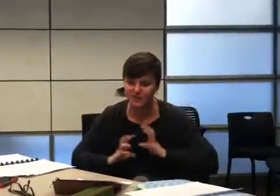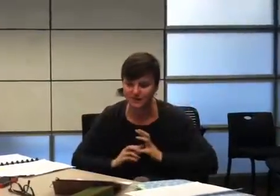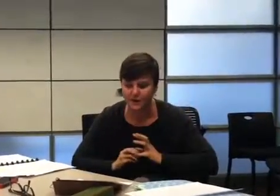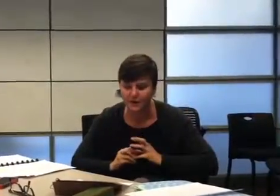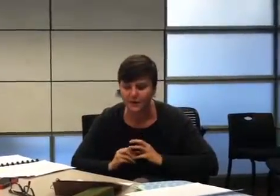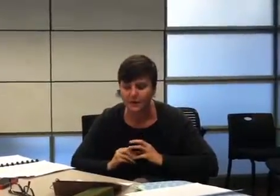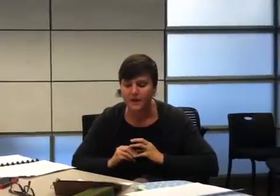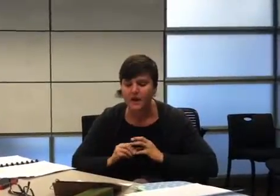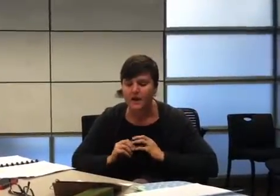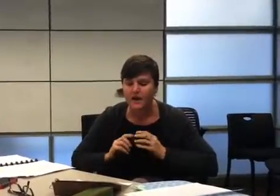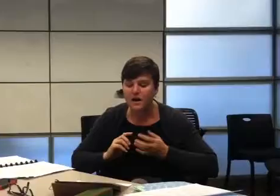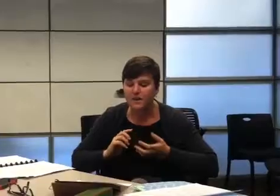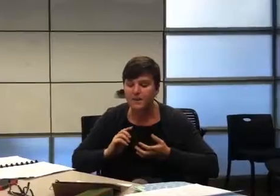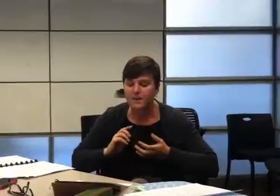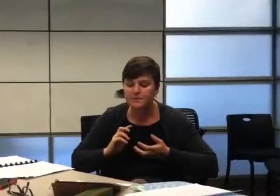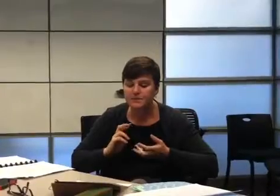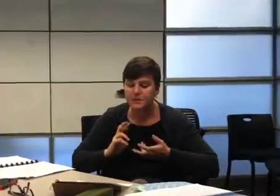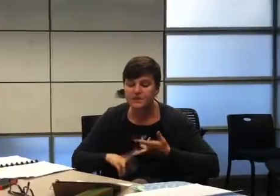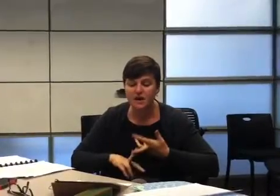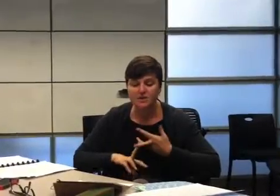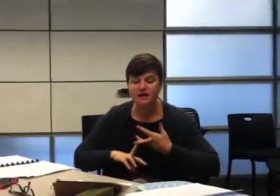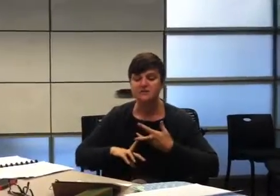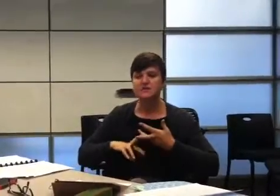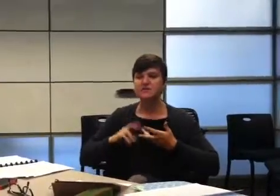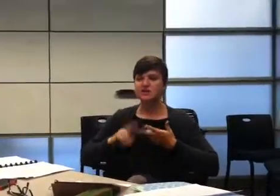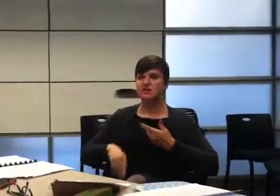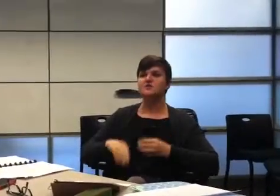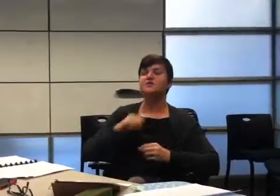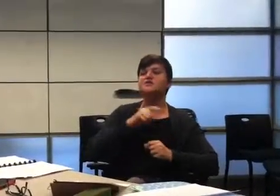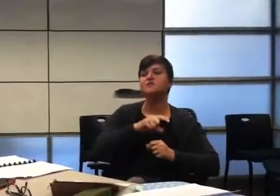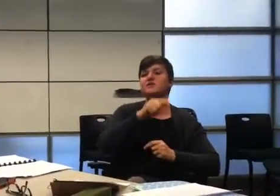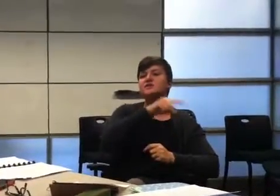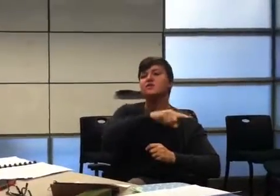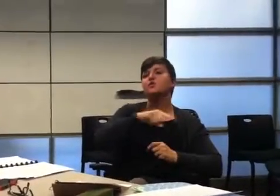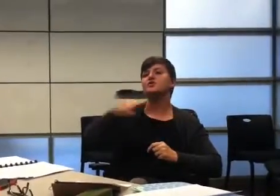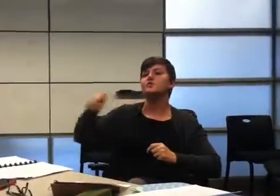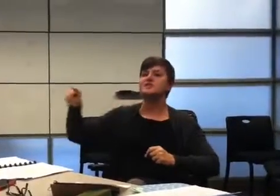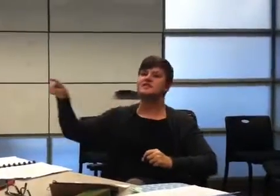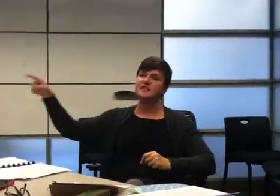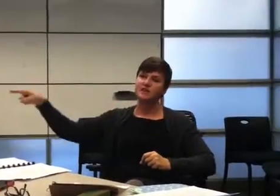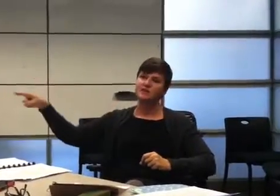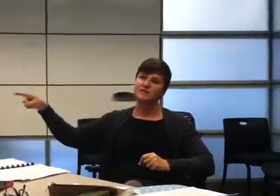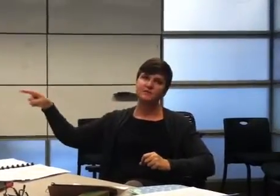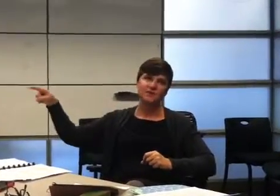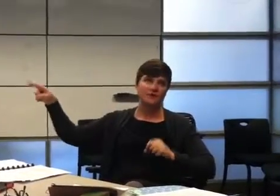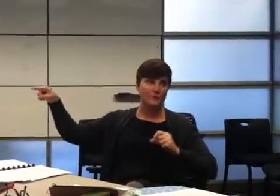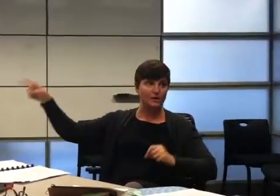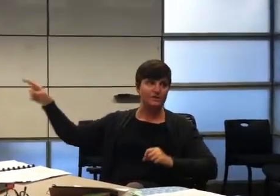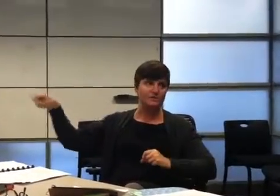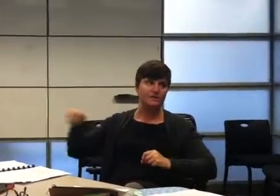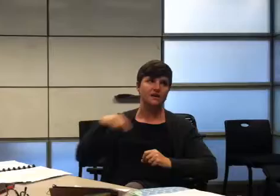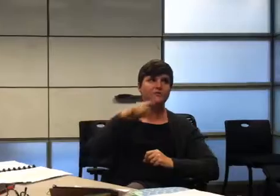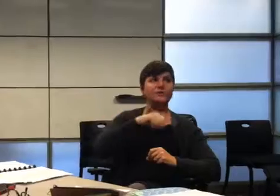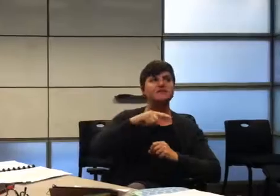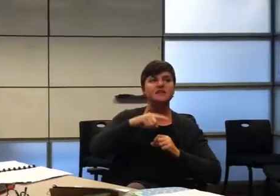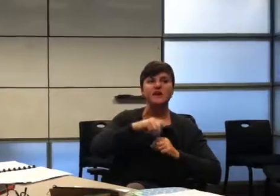it yet. Timelines, charts, what is the order in which they tell you something about something, and what is the